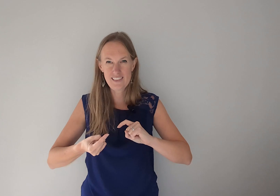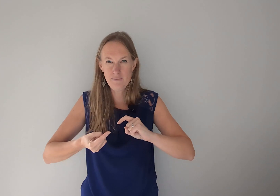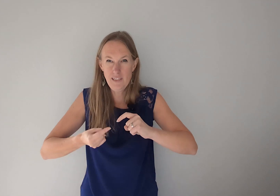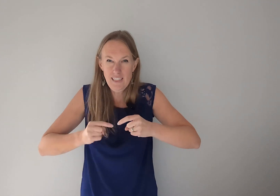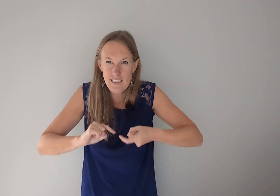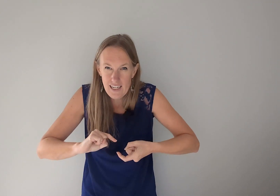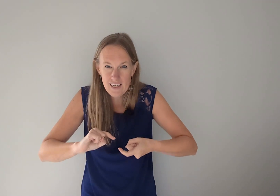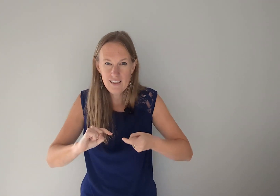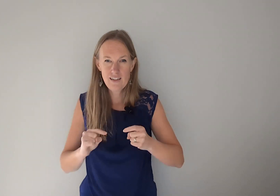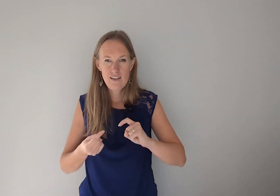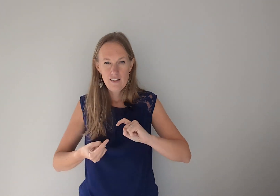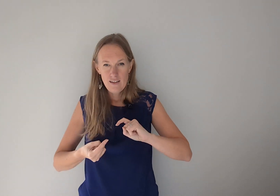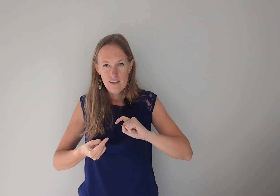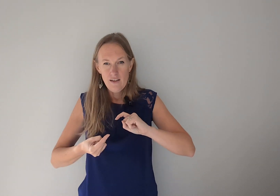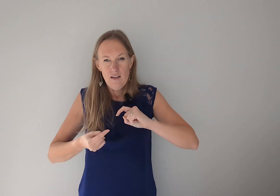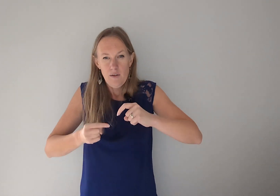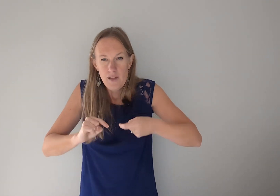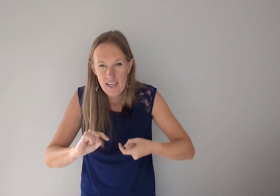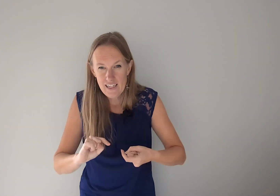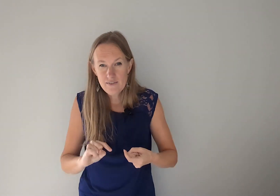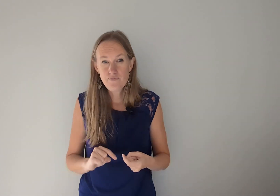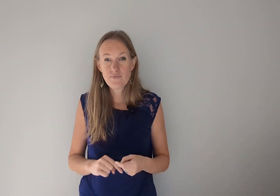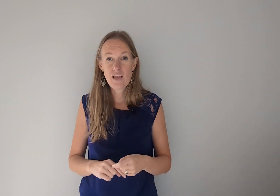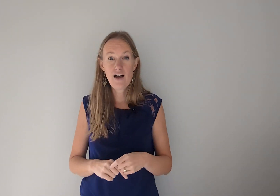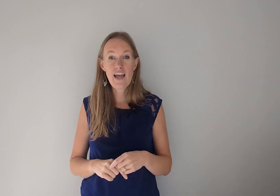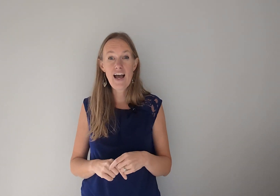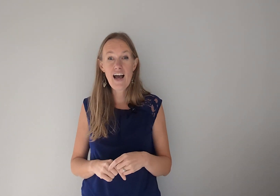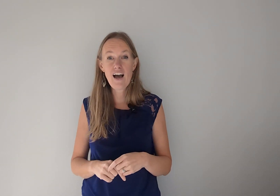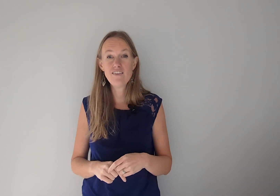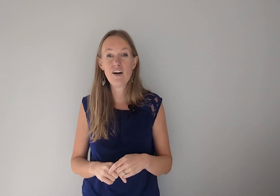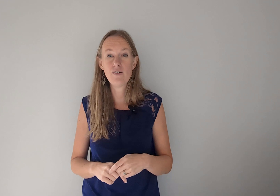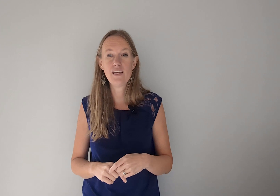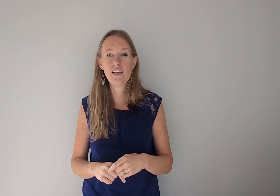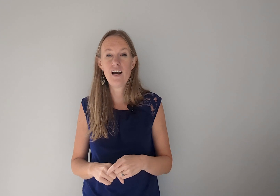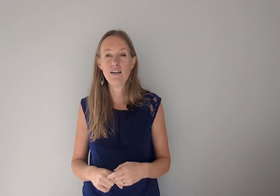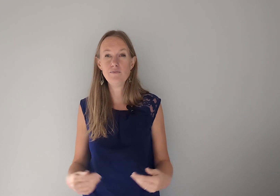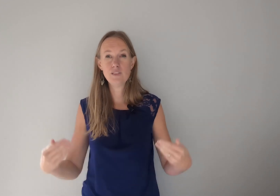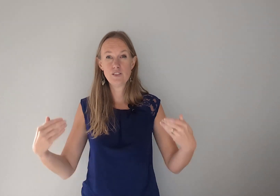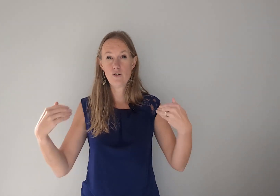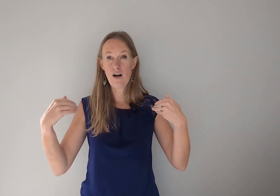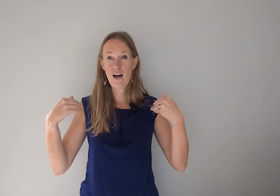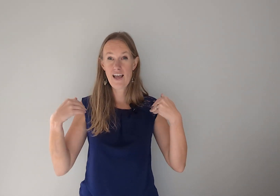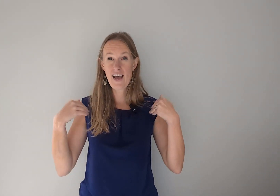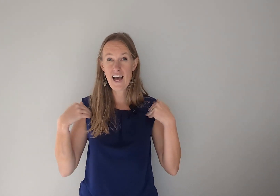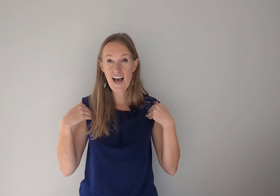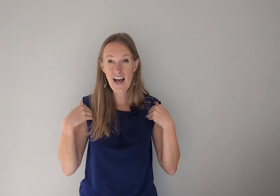them. Okay, pain. I have already come, so I